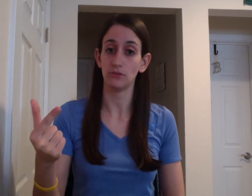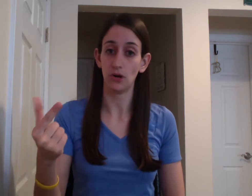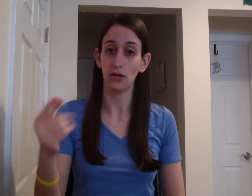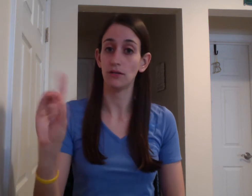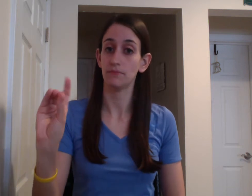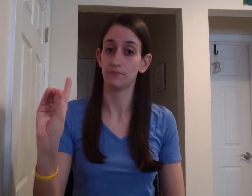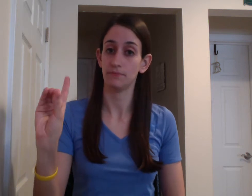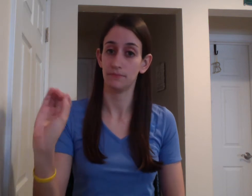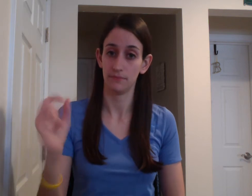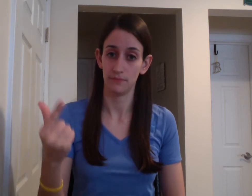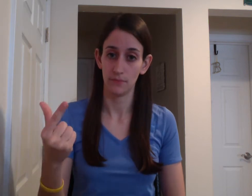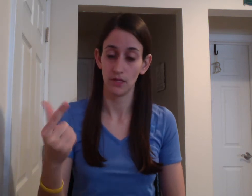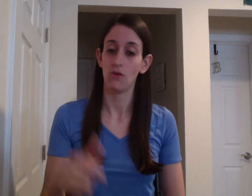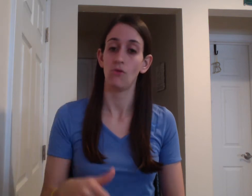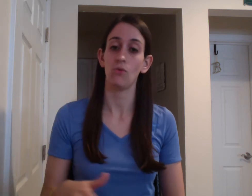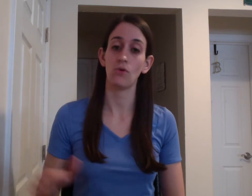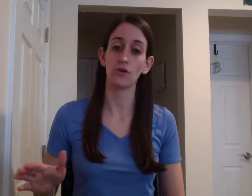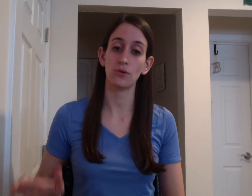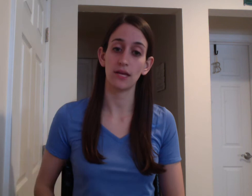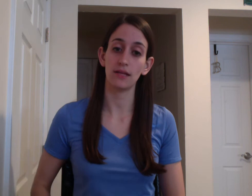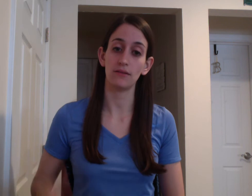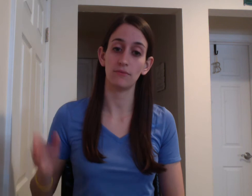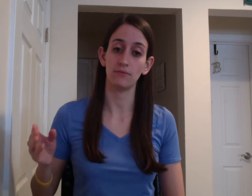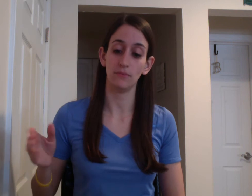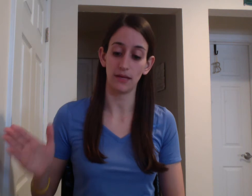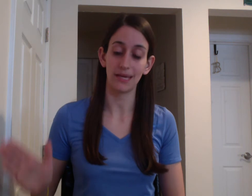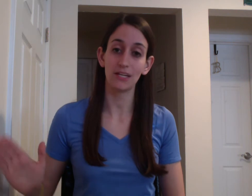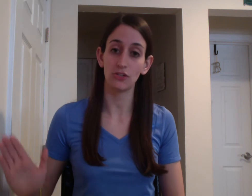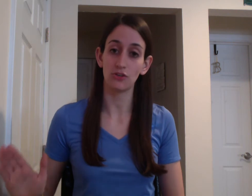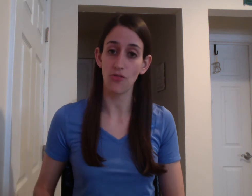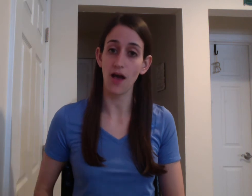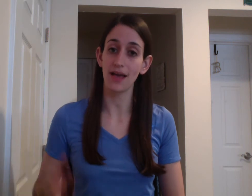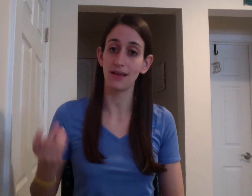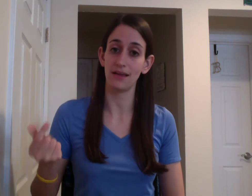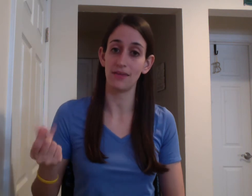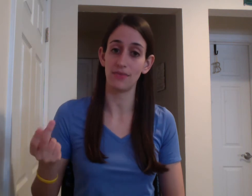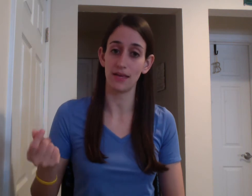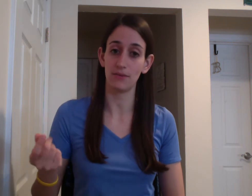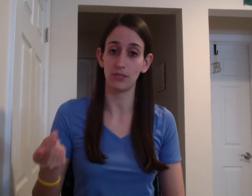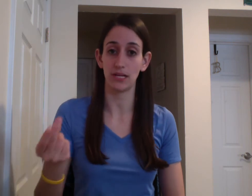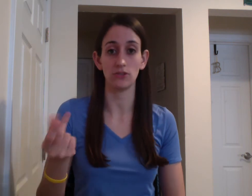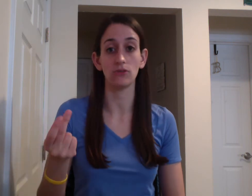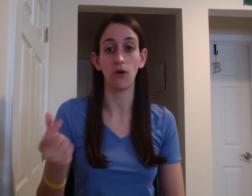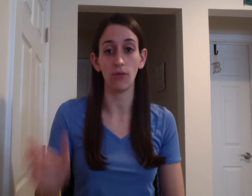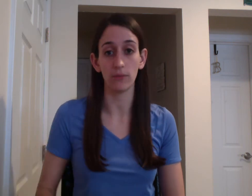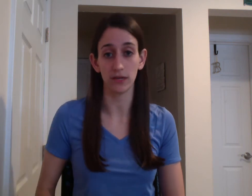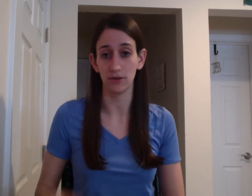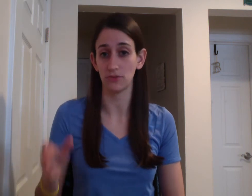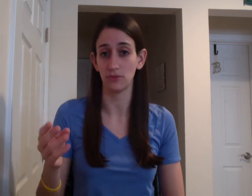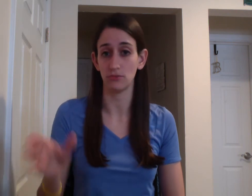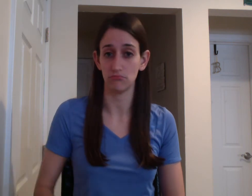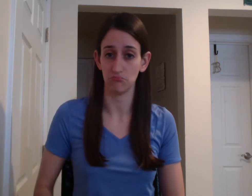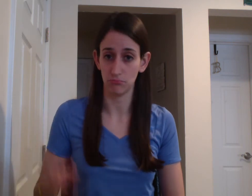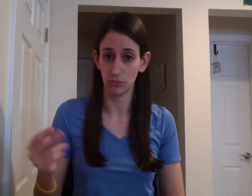dog. Or you can like hit your thigh and then pretend to call them here. So